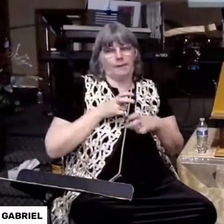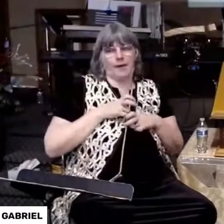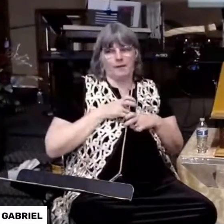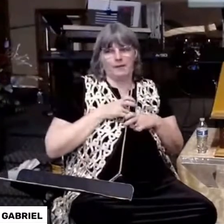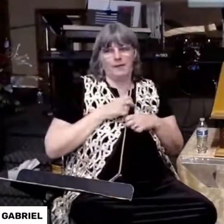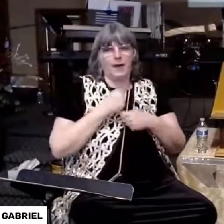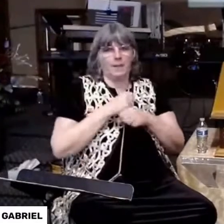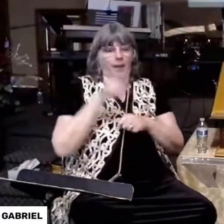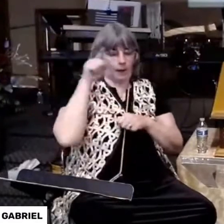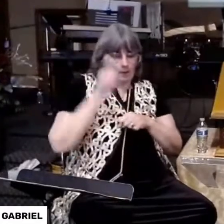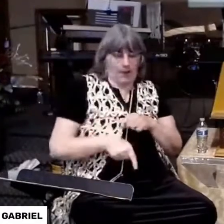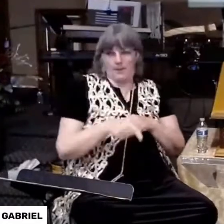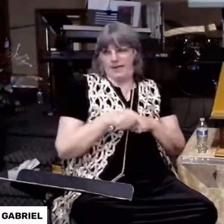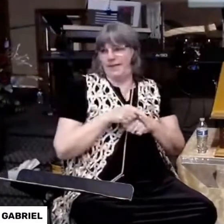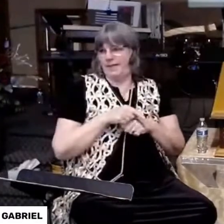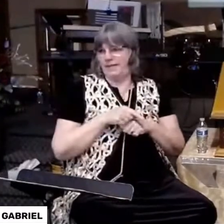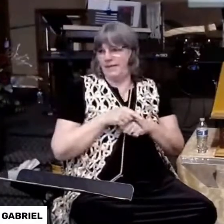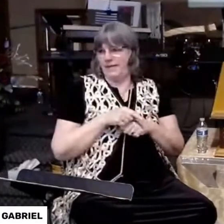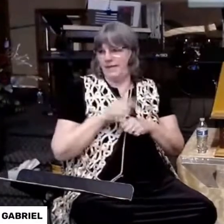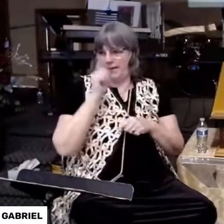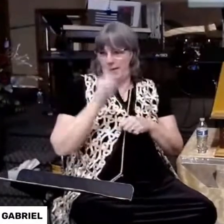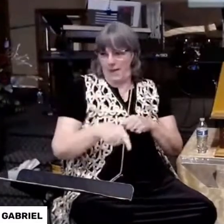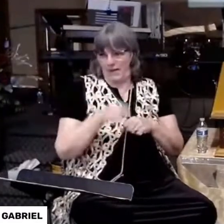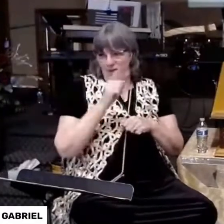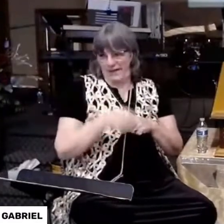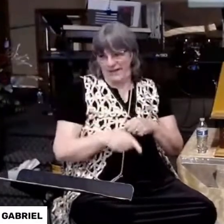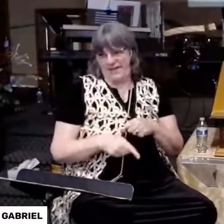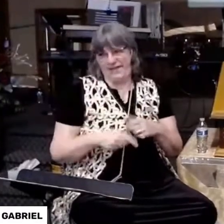So he made it commandments.